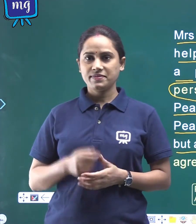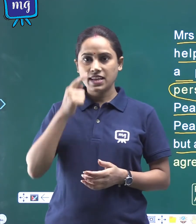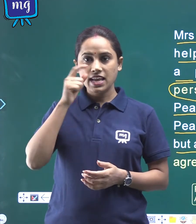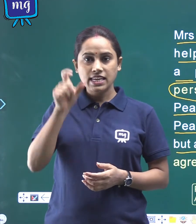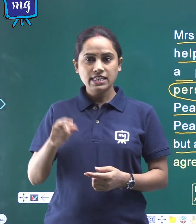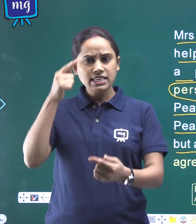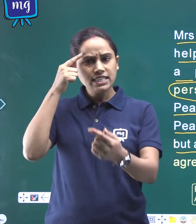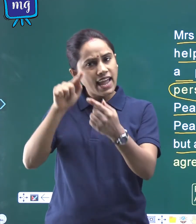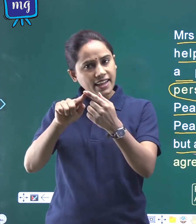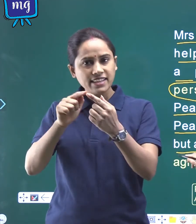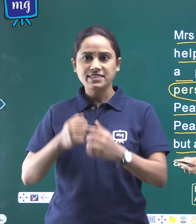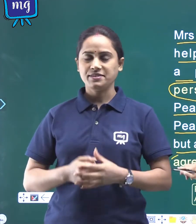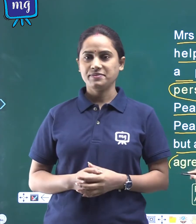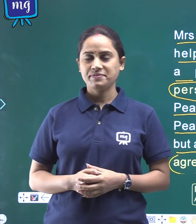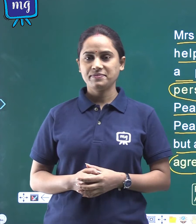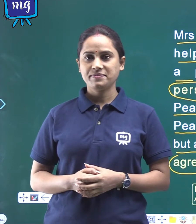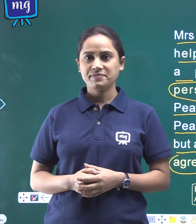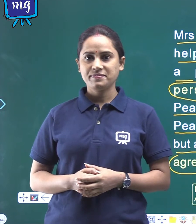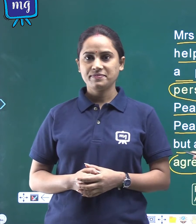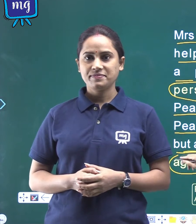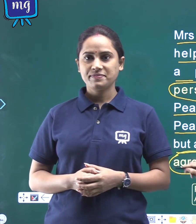she agrees